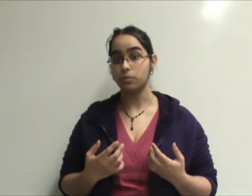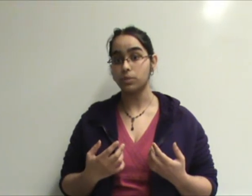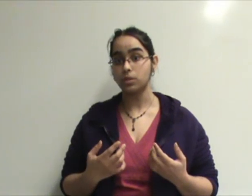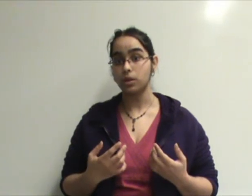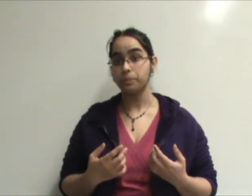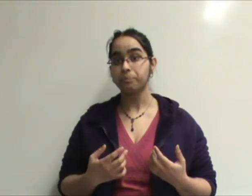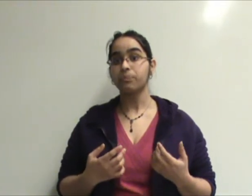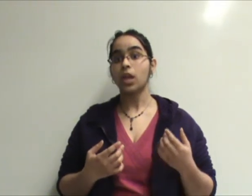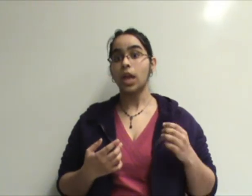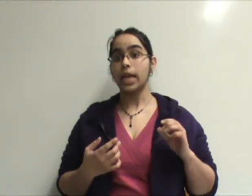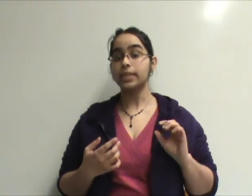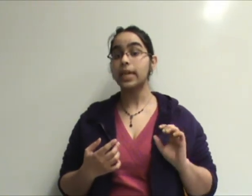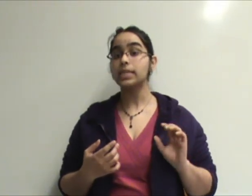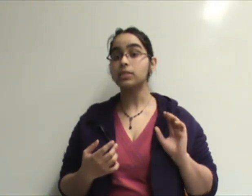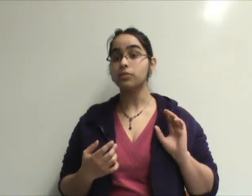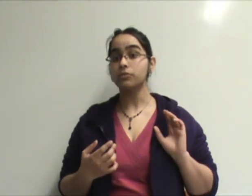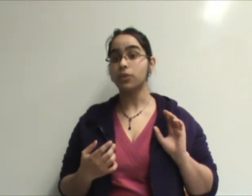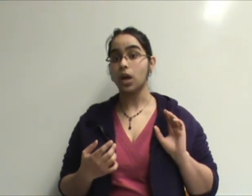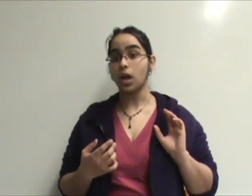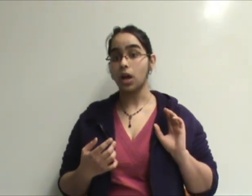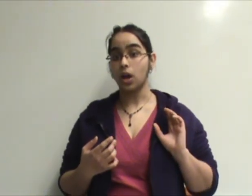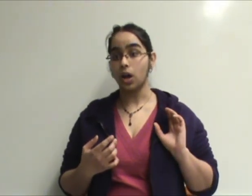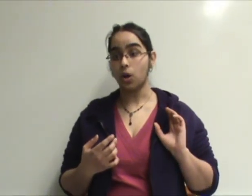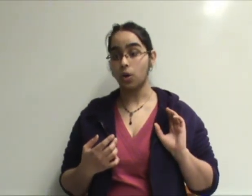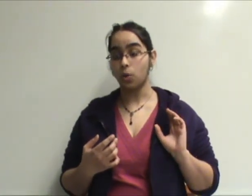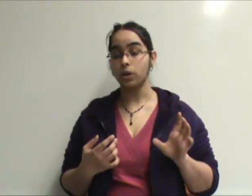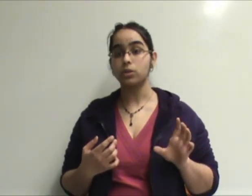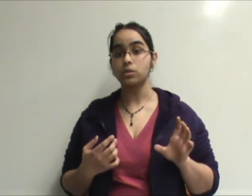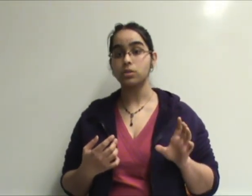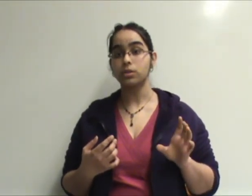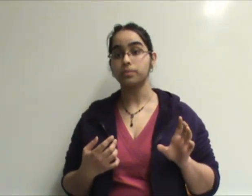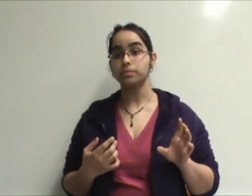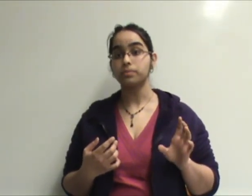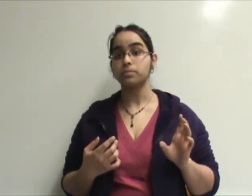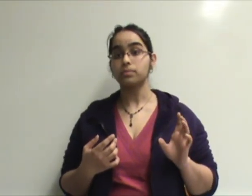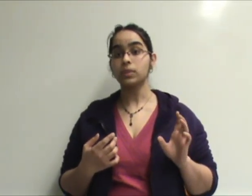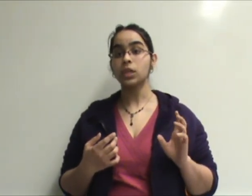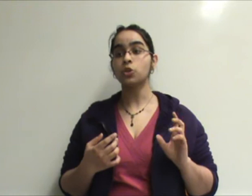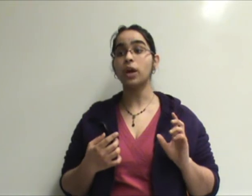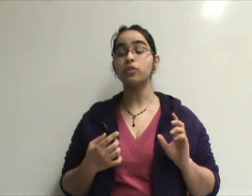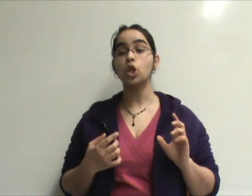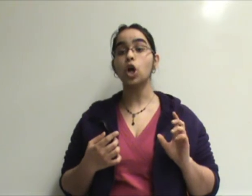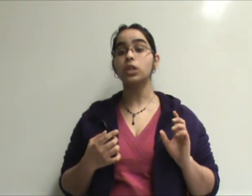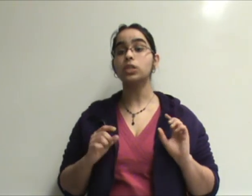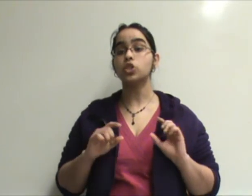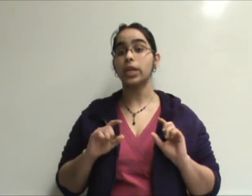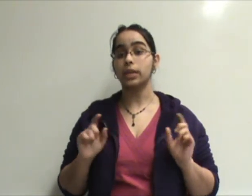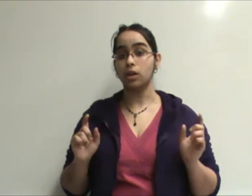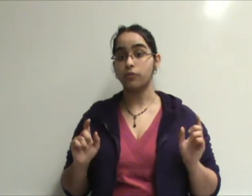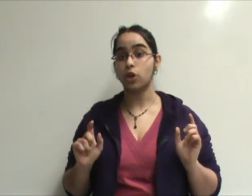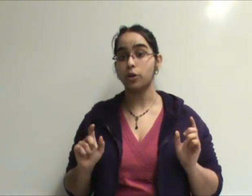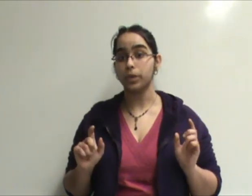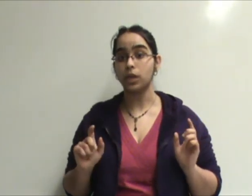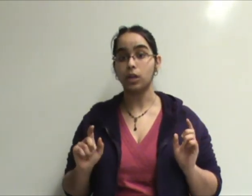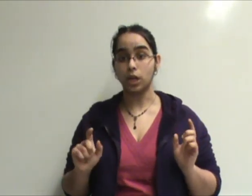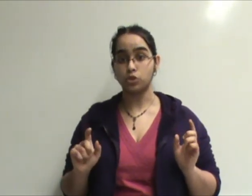atoms. In the case of oils, you have a long chain of carbon and